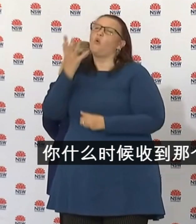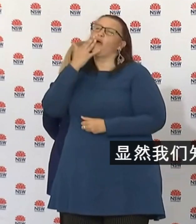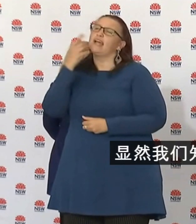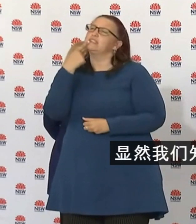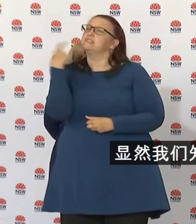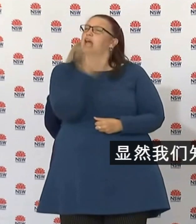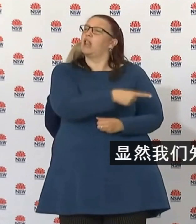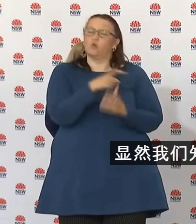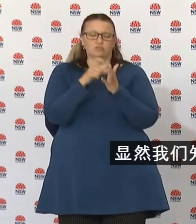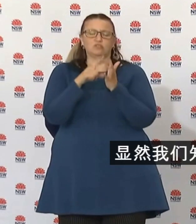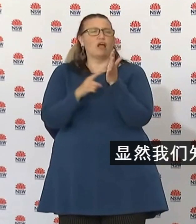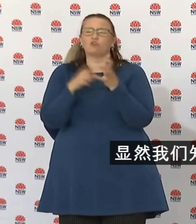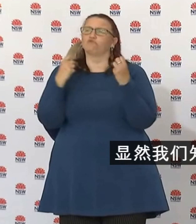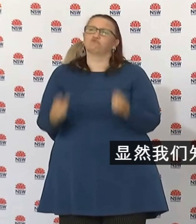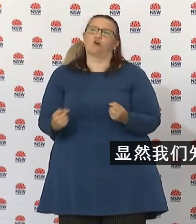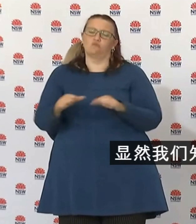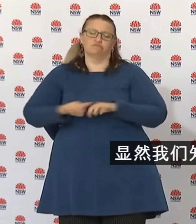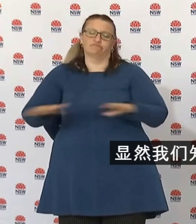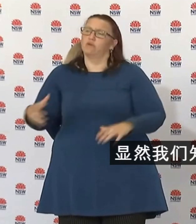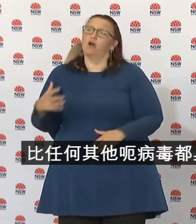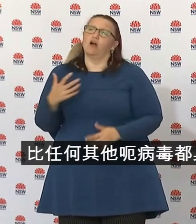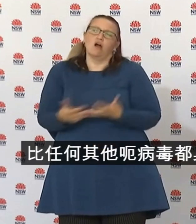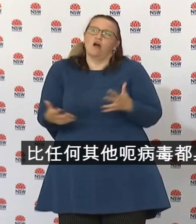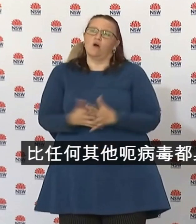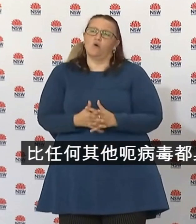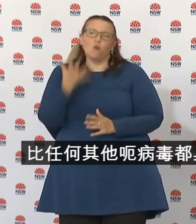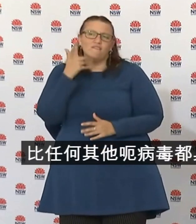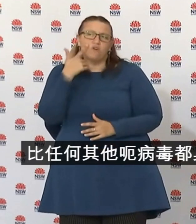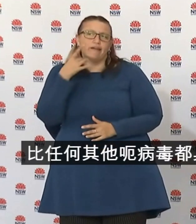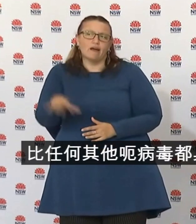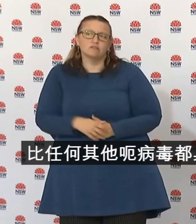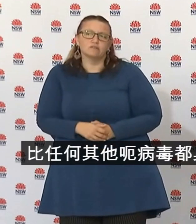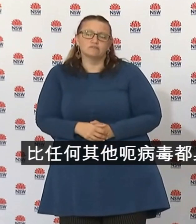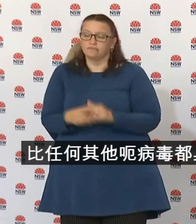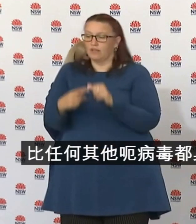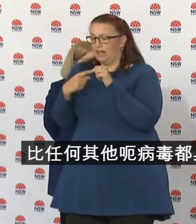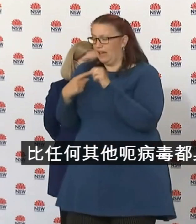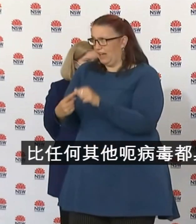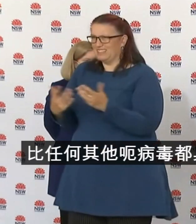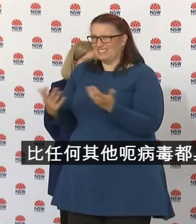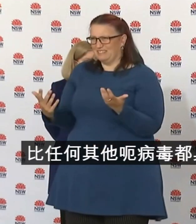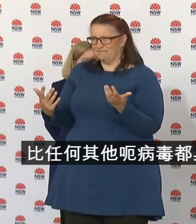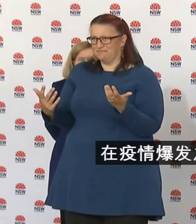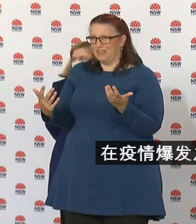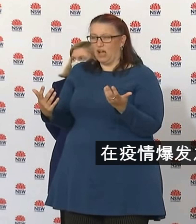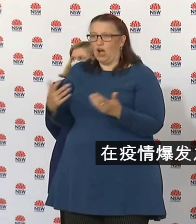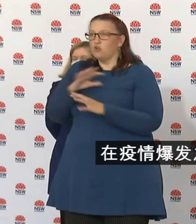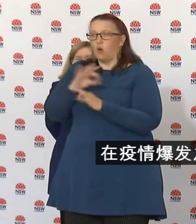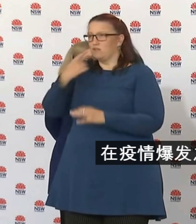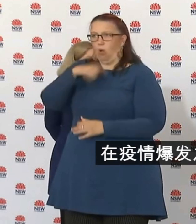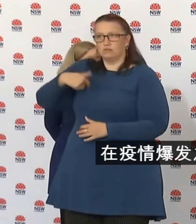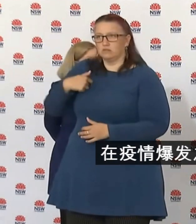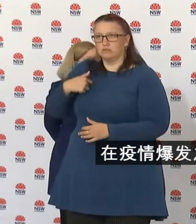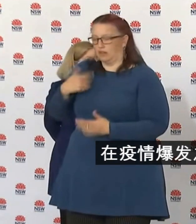exact date, but obviously we know that the Delta strain is far more virulent than any other virus strain. But long before the outbreak? Long before the